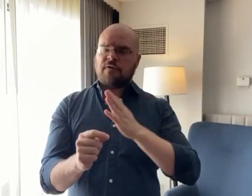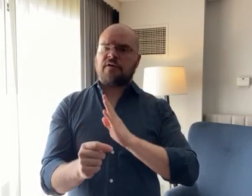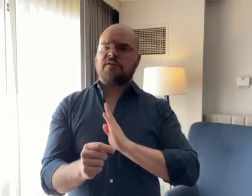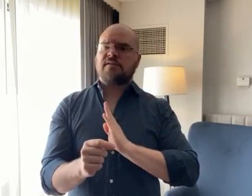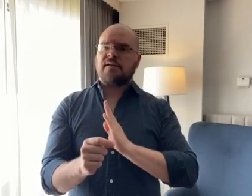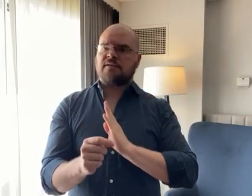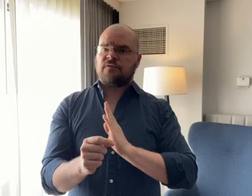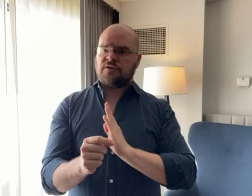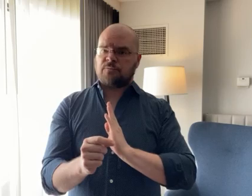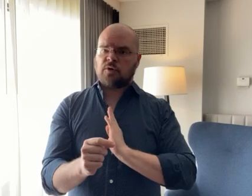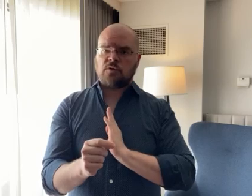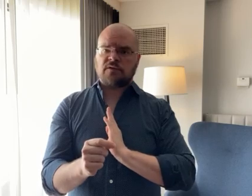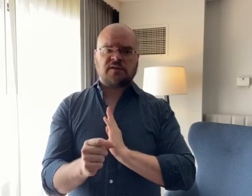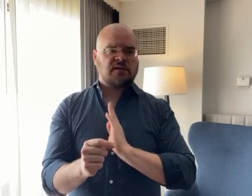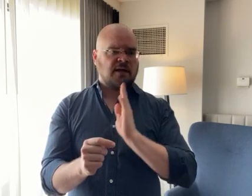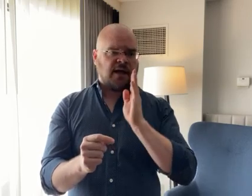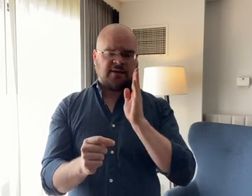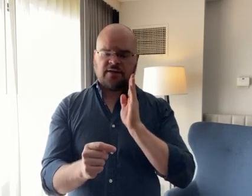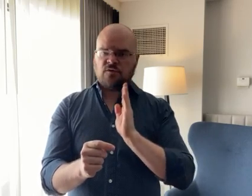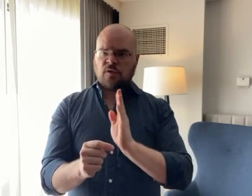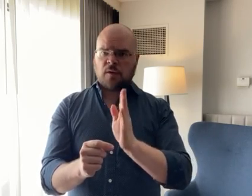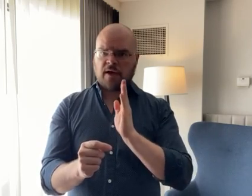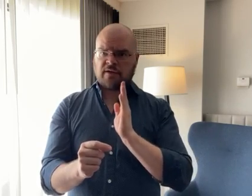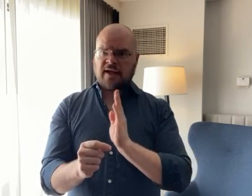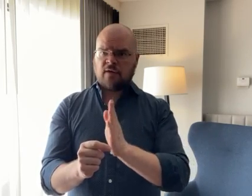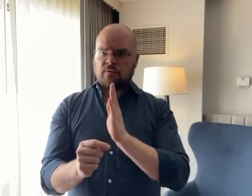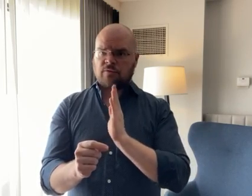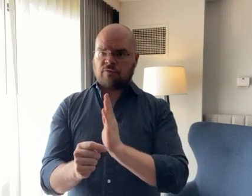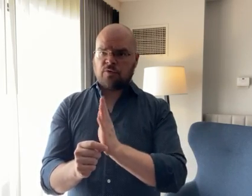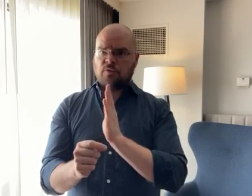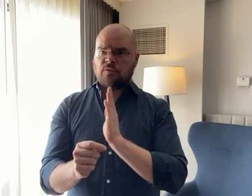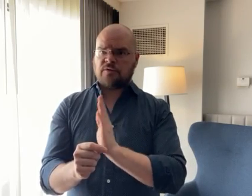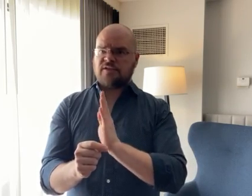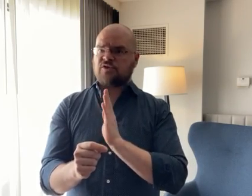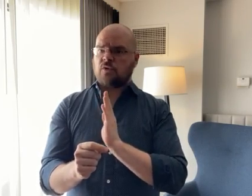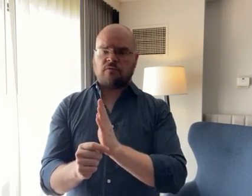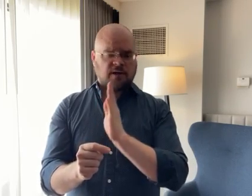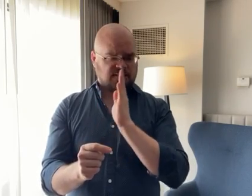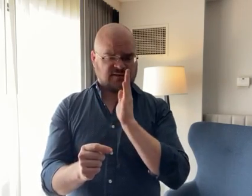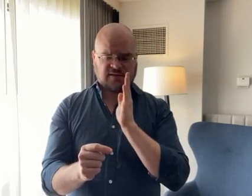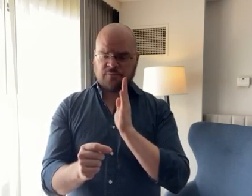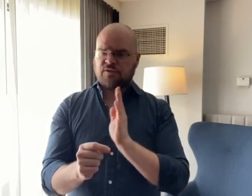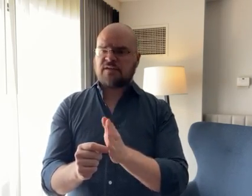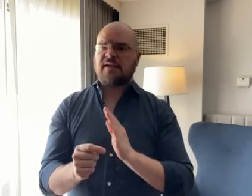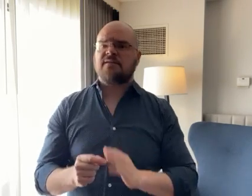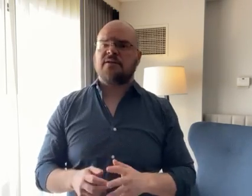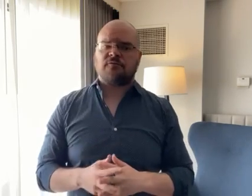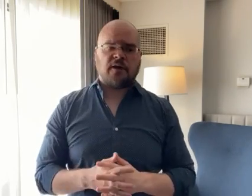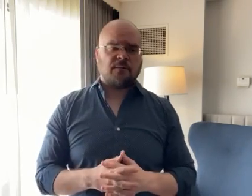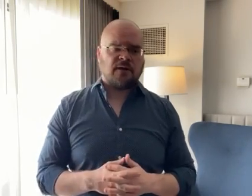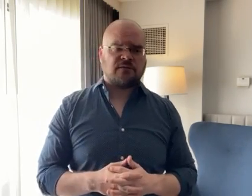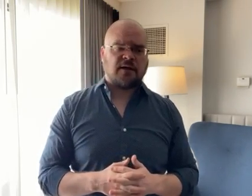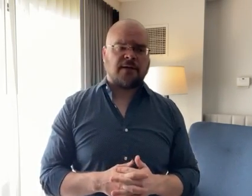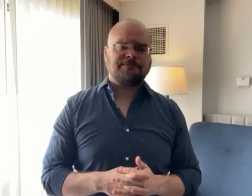good sense of inner pulse and that you know how to count through these short rests in precisely the right amount of time.